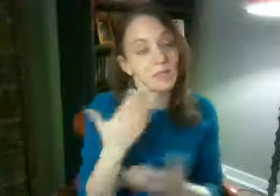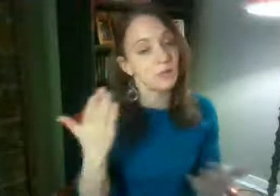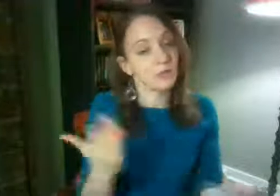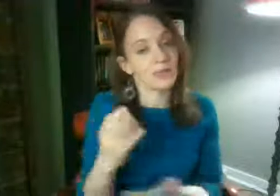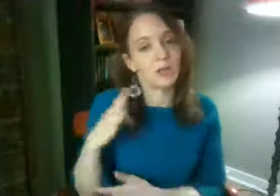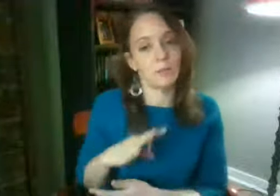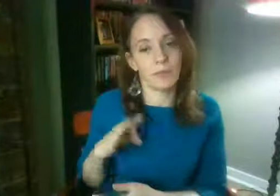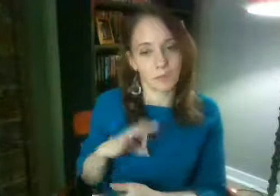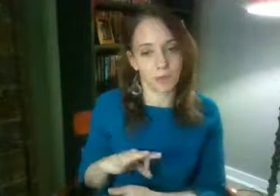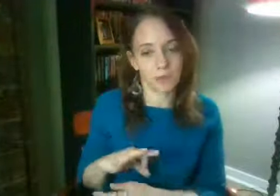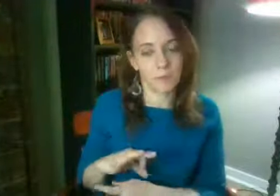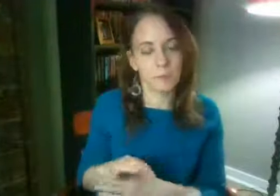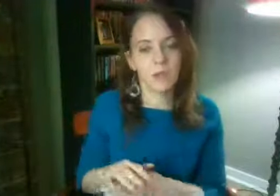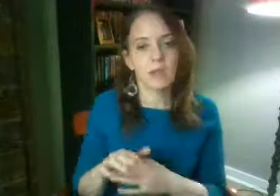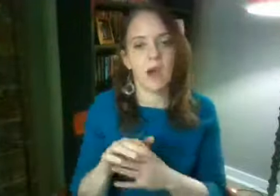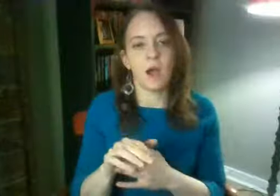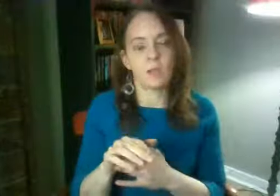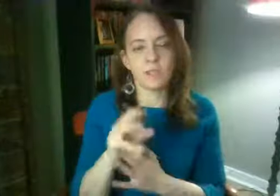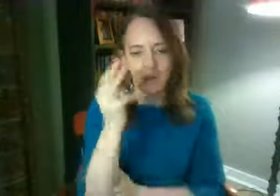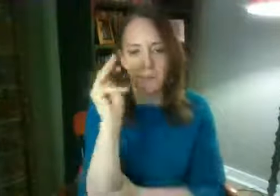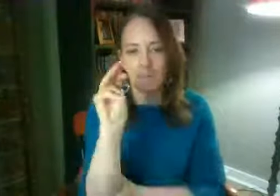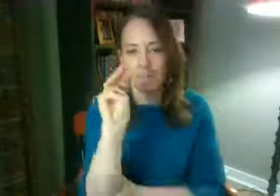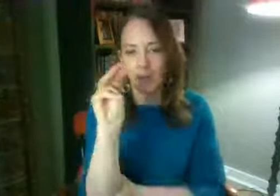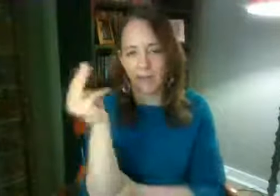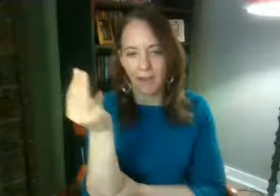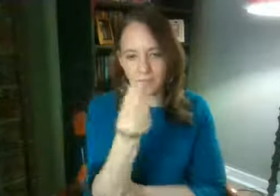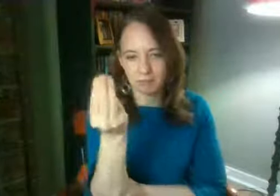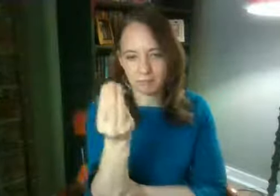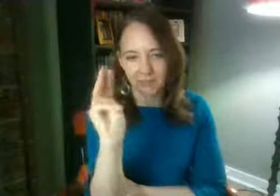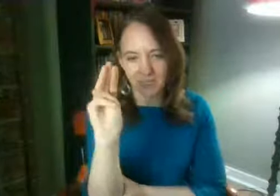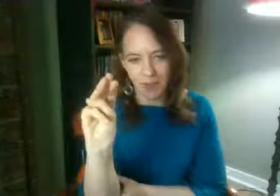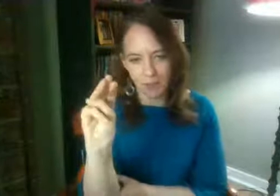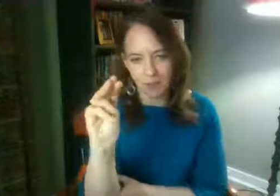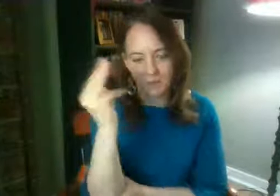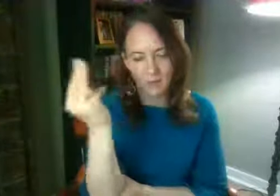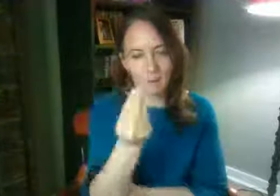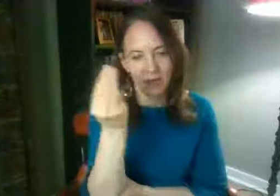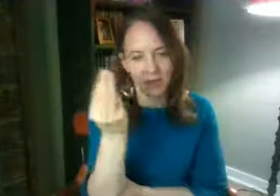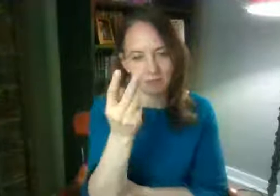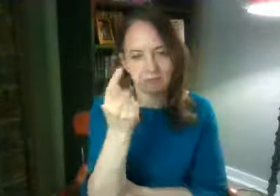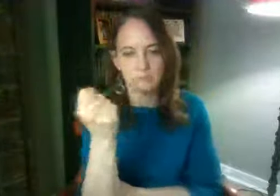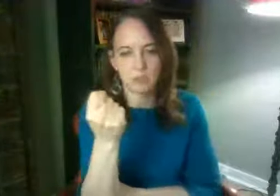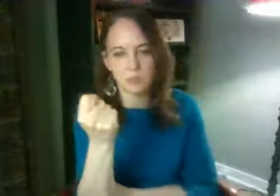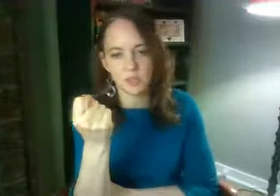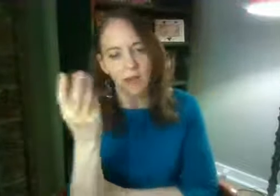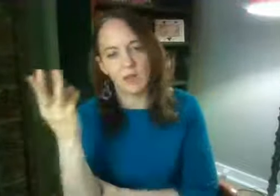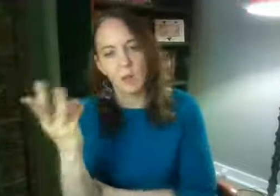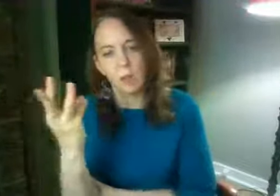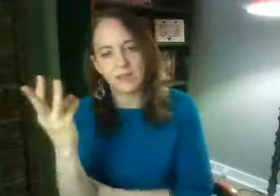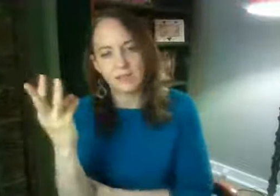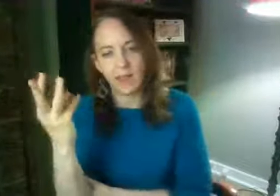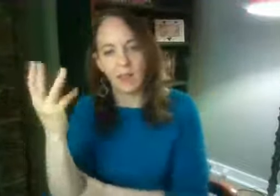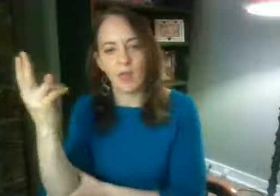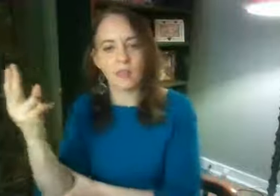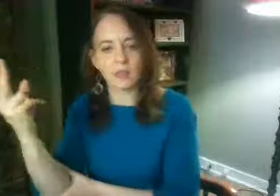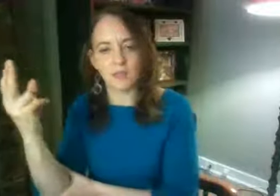tell you that here in Pittsburgh, we say Monday, that's an M, Monday, Tuesday, Wednesday,